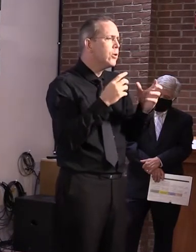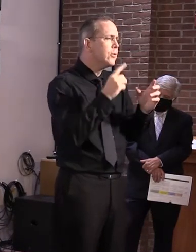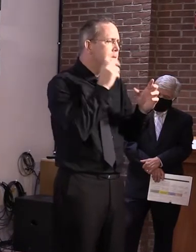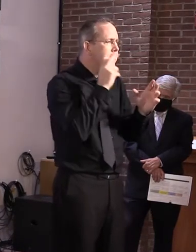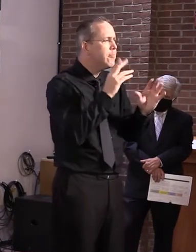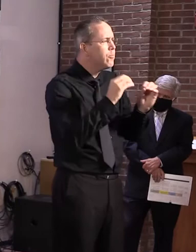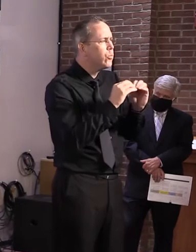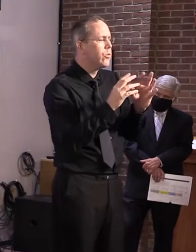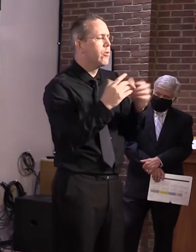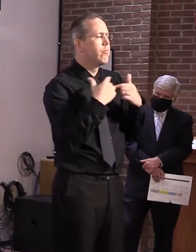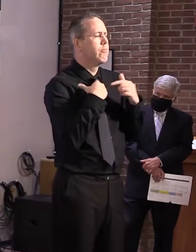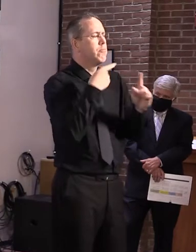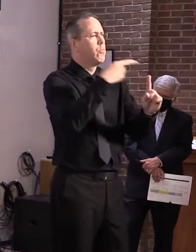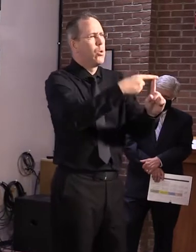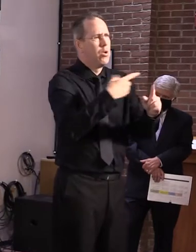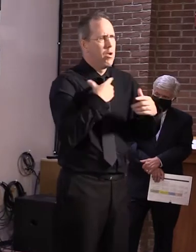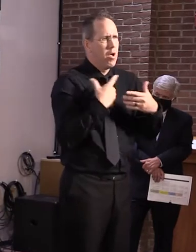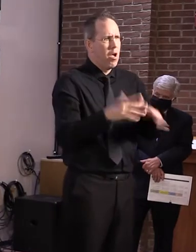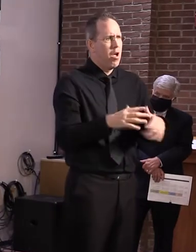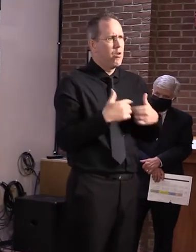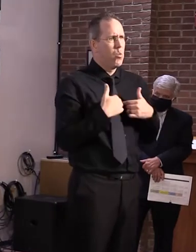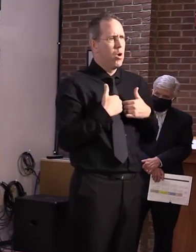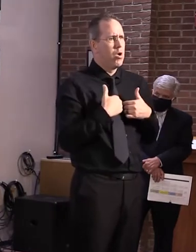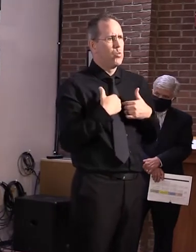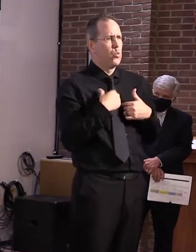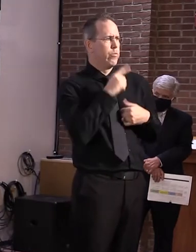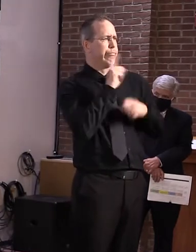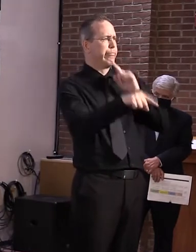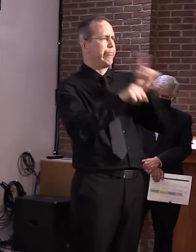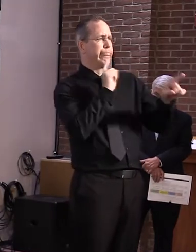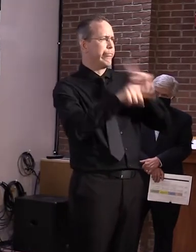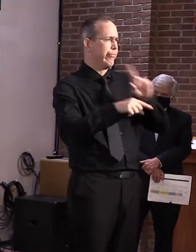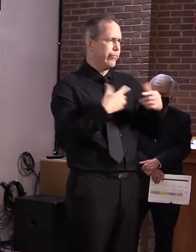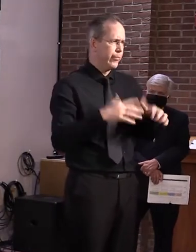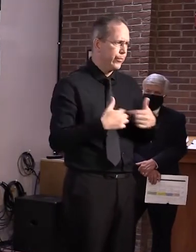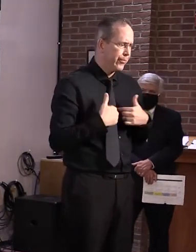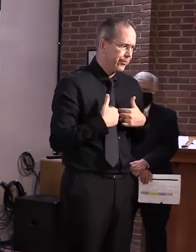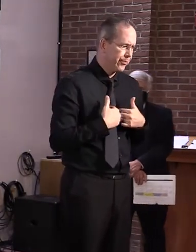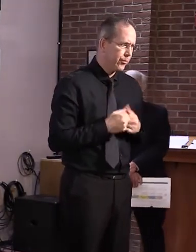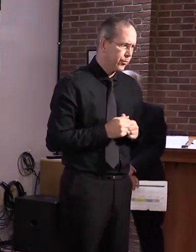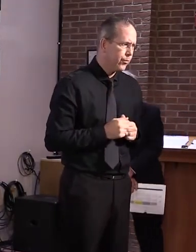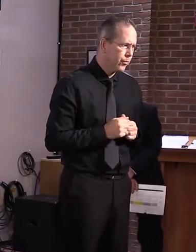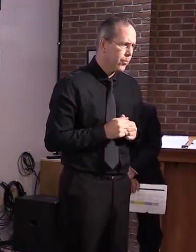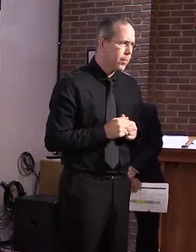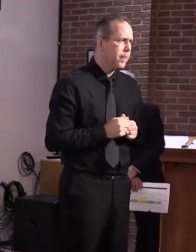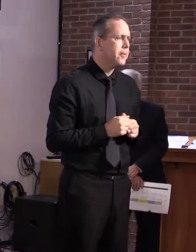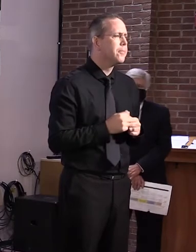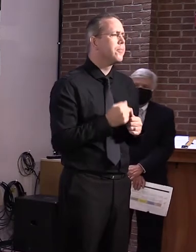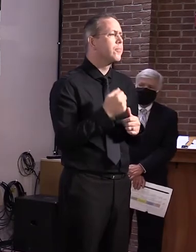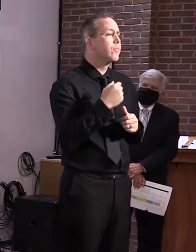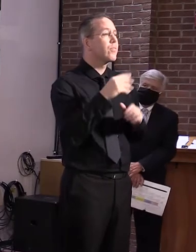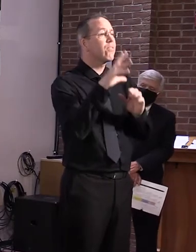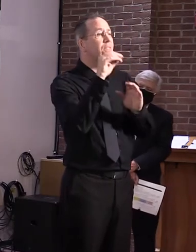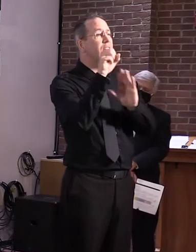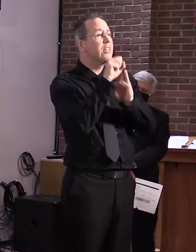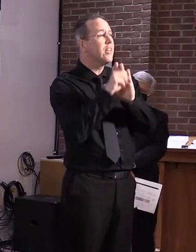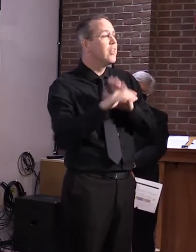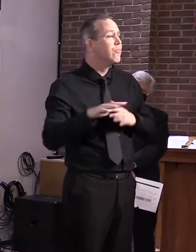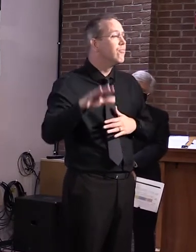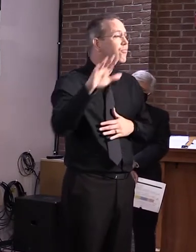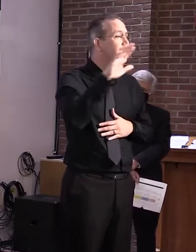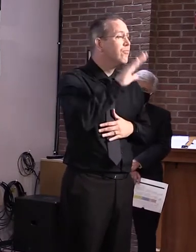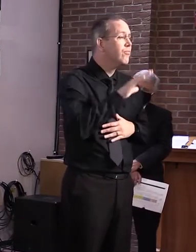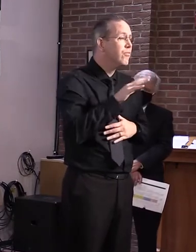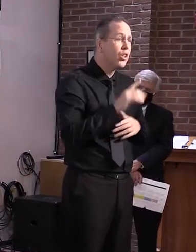really well. We're one of the fourth, we're the fourth lowest in terms of the number of positive